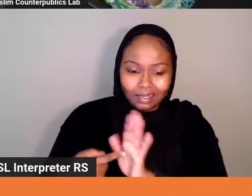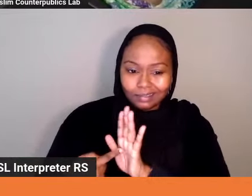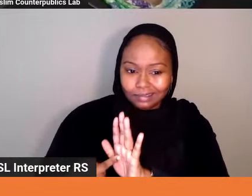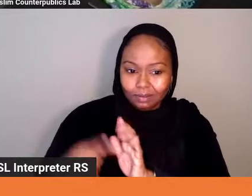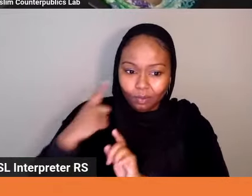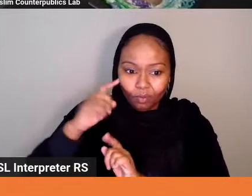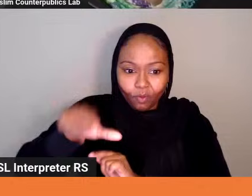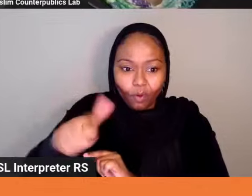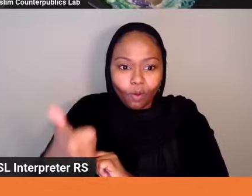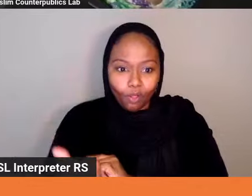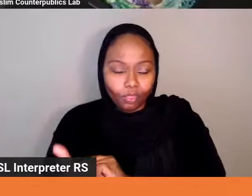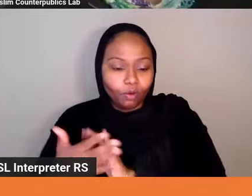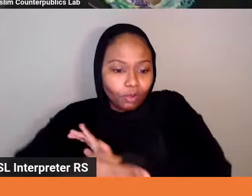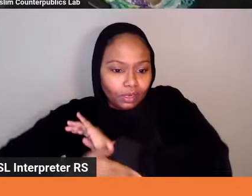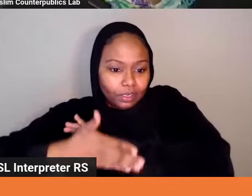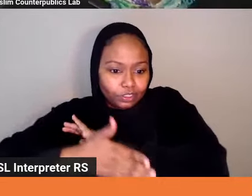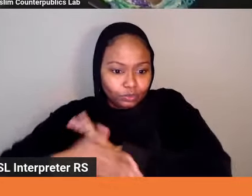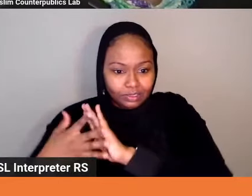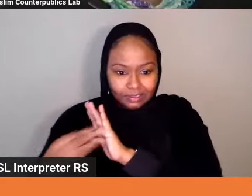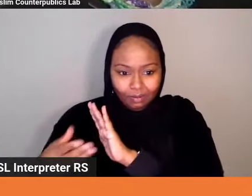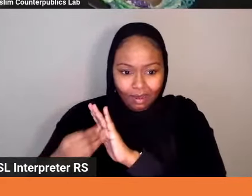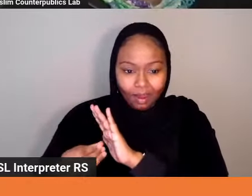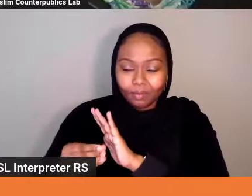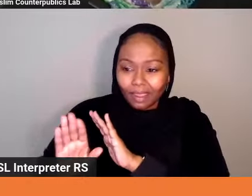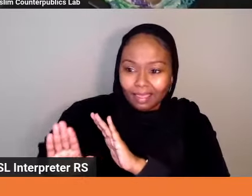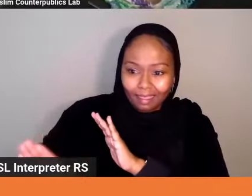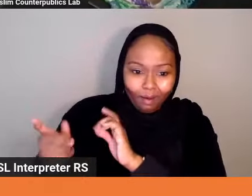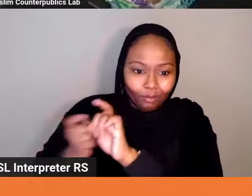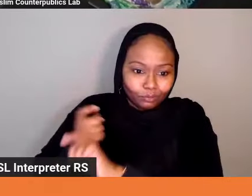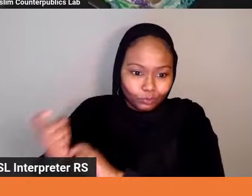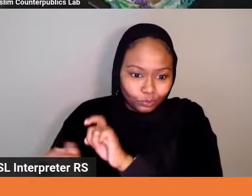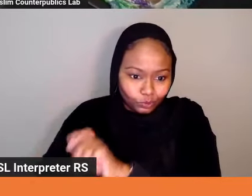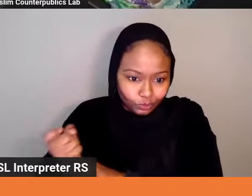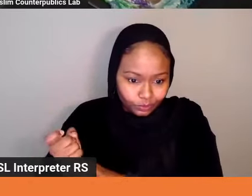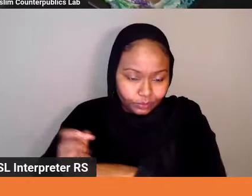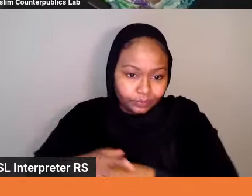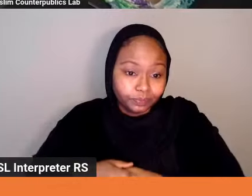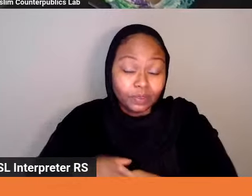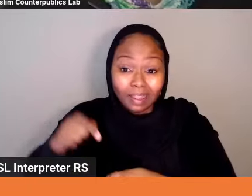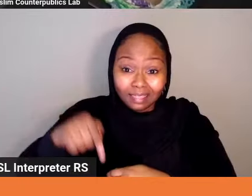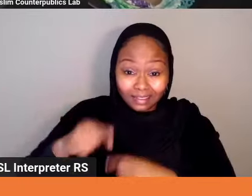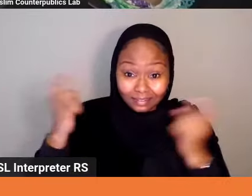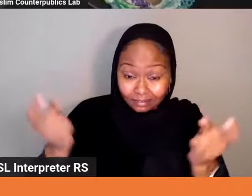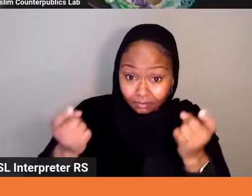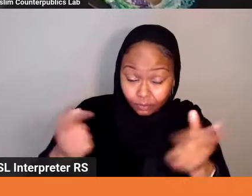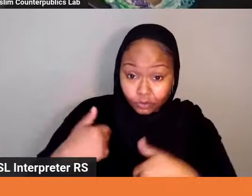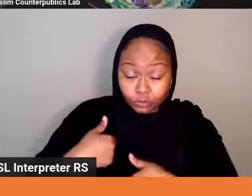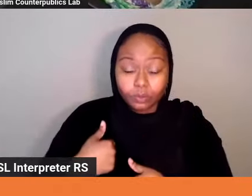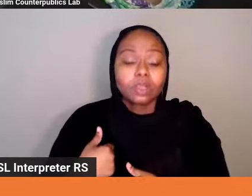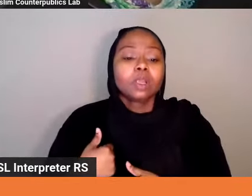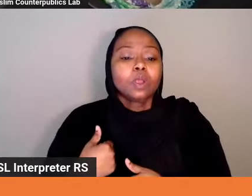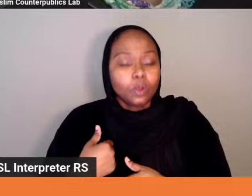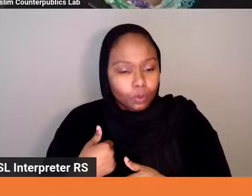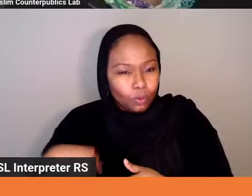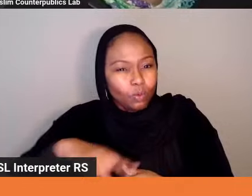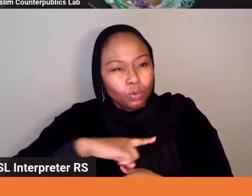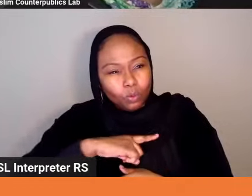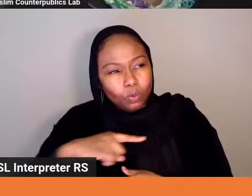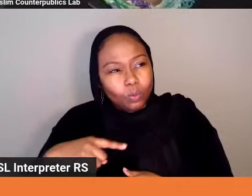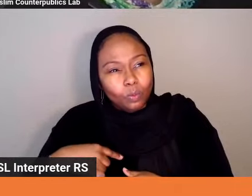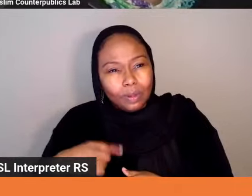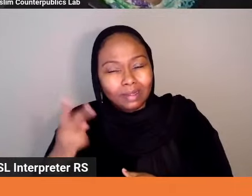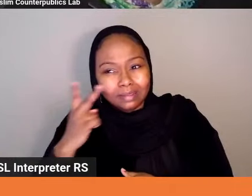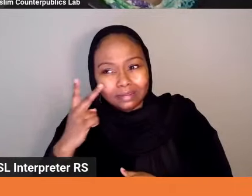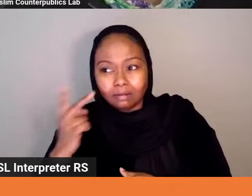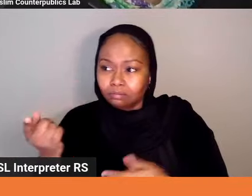to emulate its cruelty. As we mark this solemn anniversary, we do so in the context of Israel's